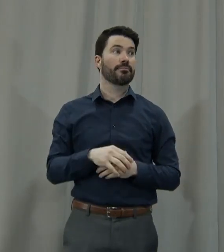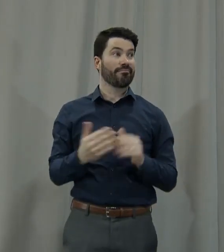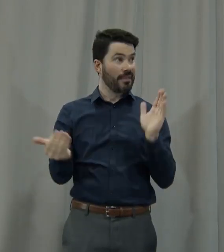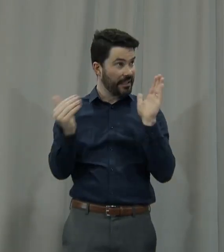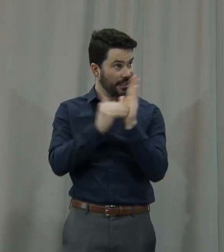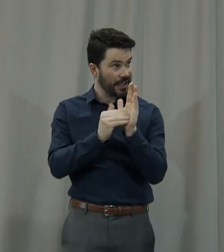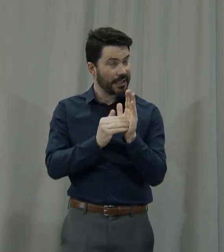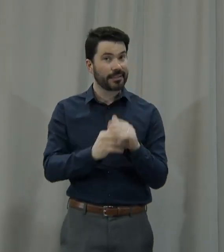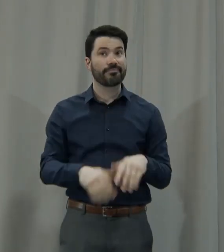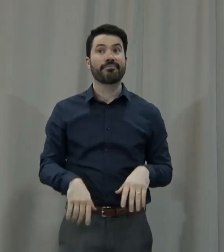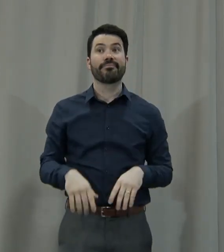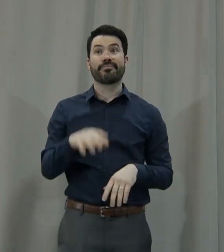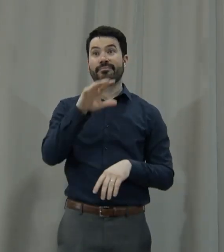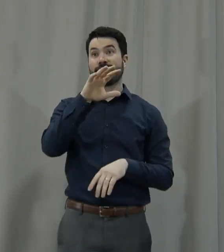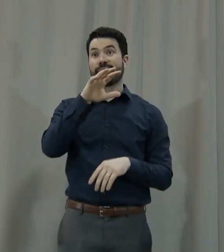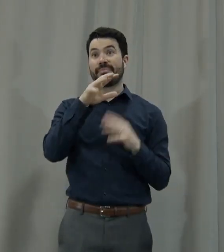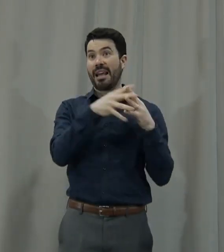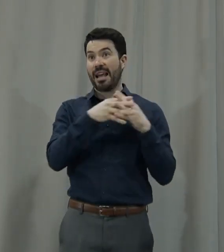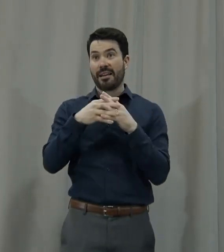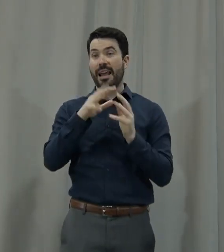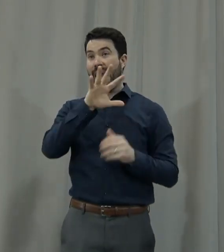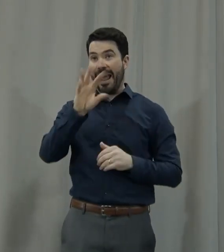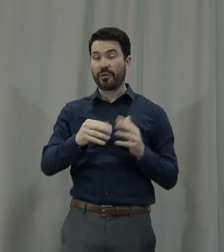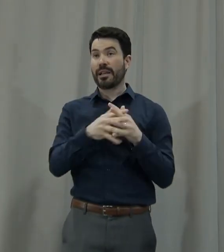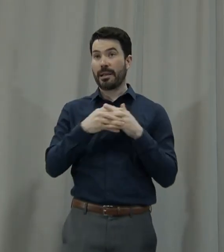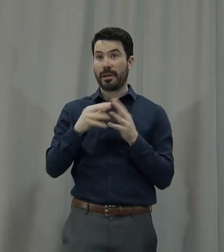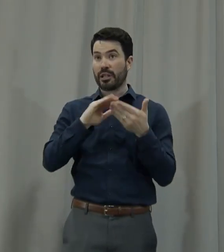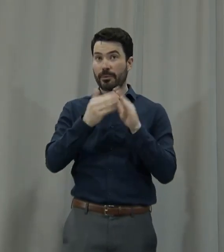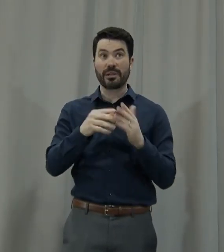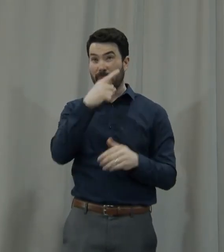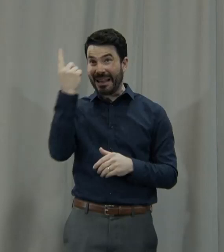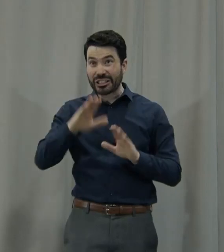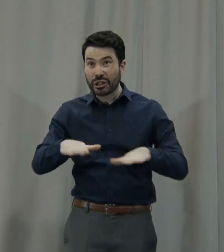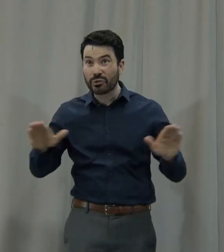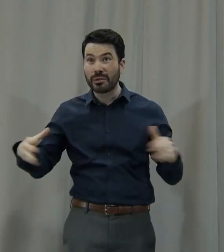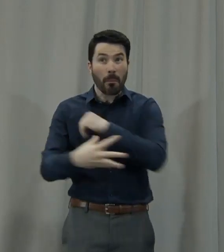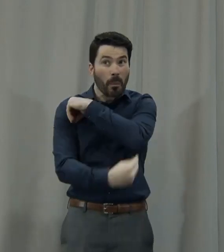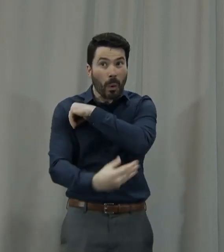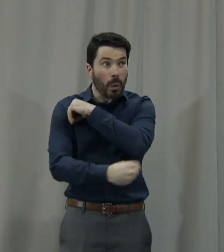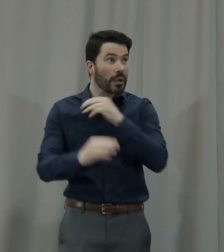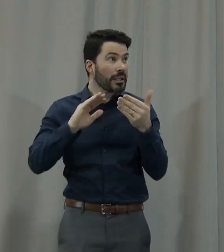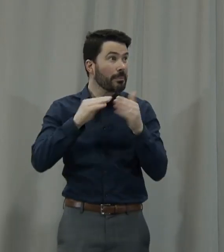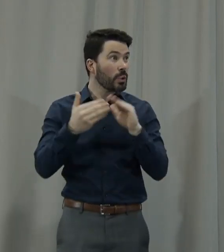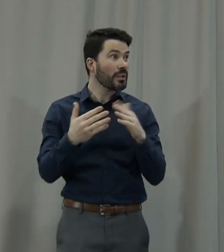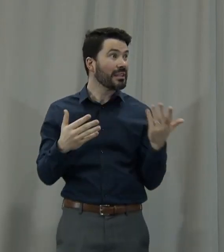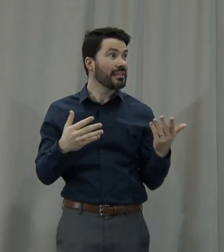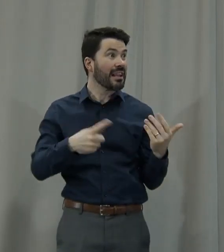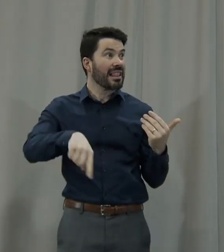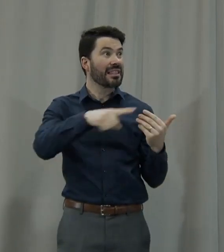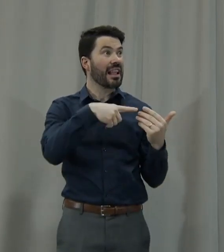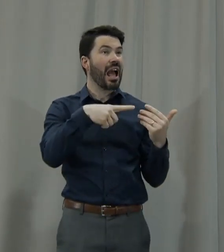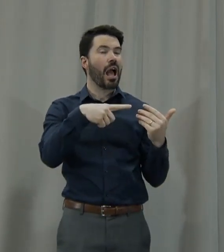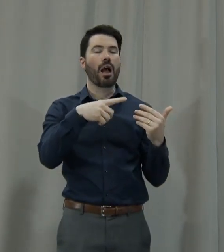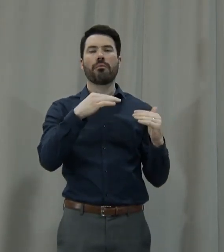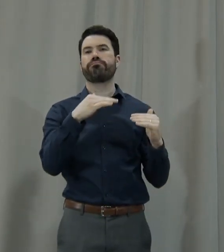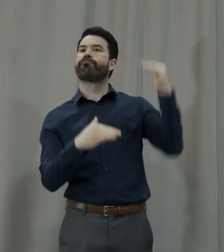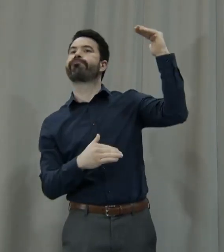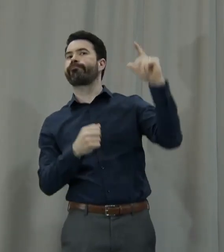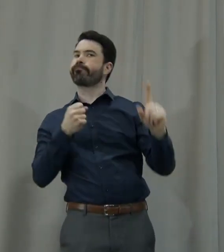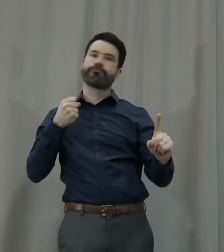African-American communities, black children in poor communities are disproportionately affected by